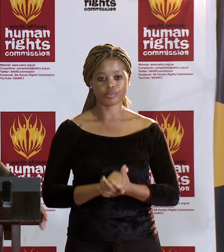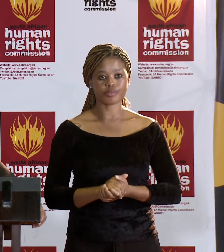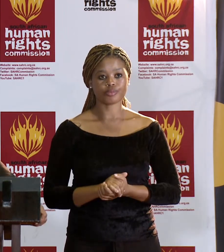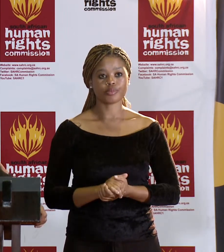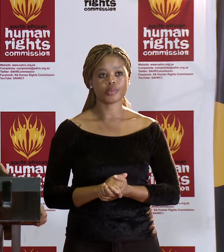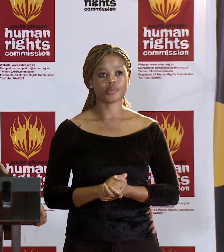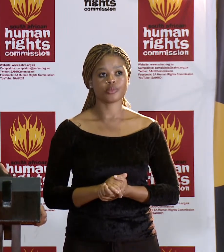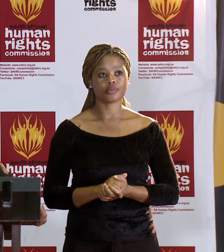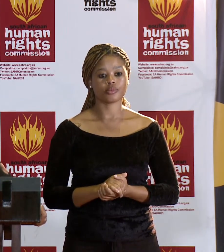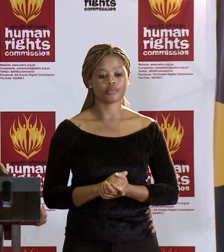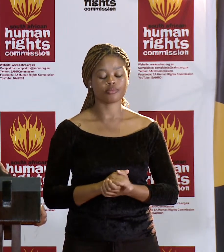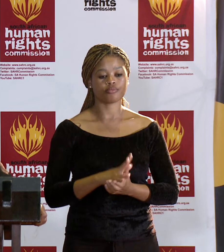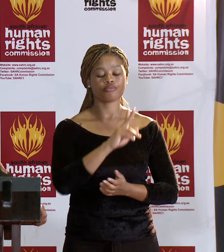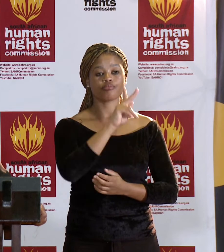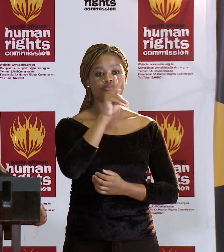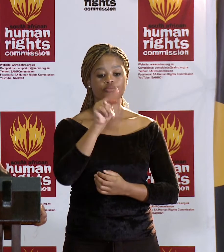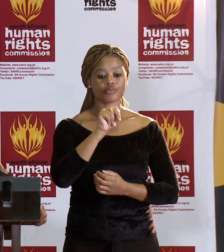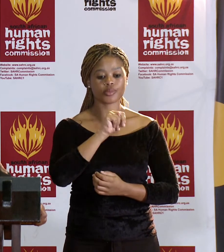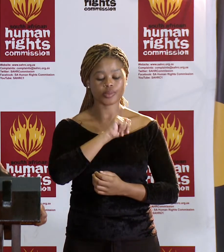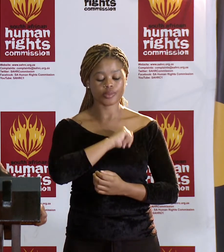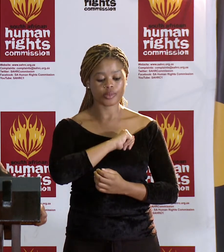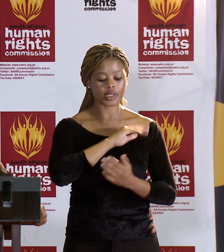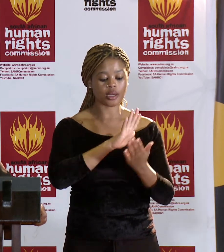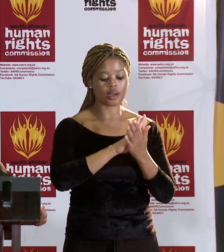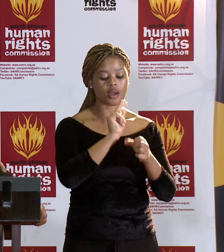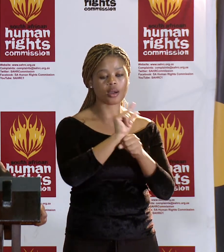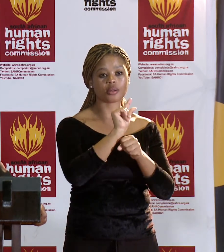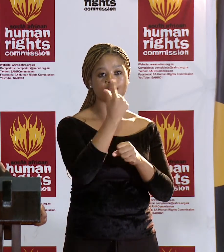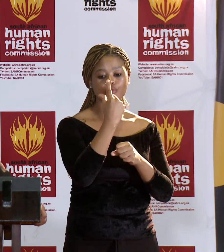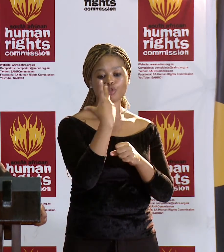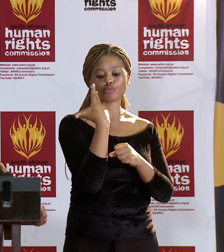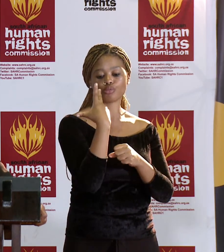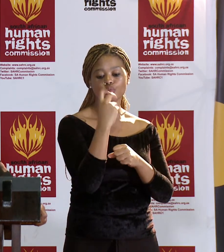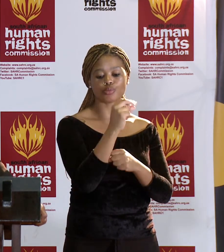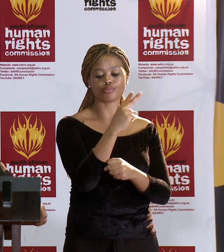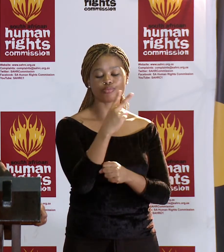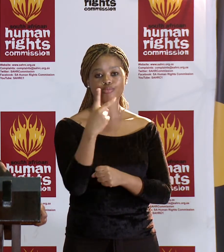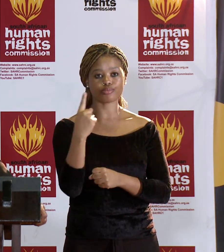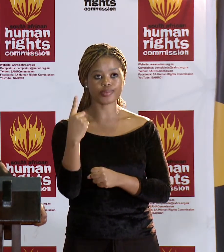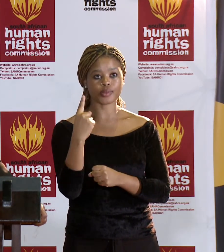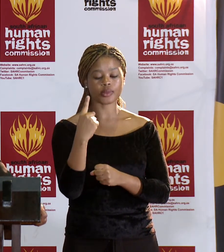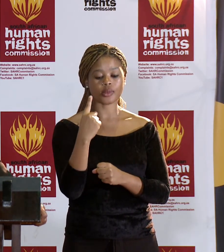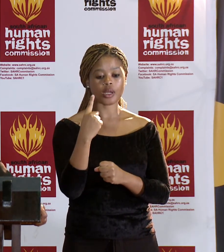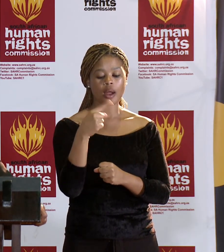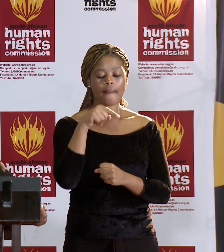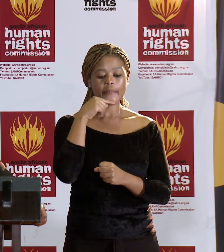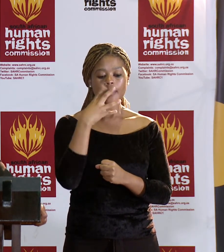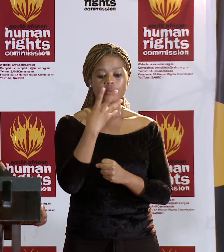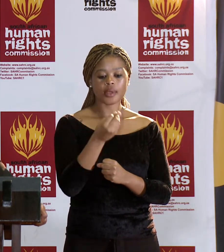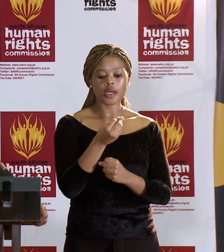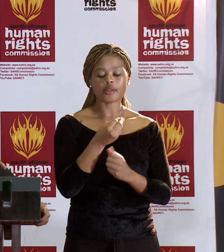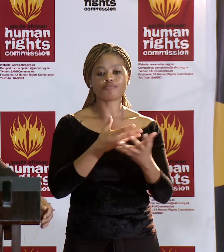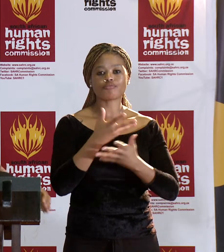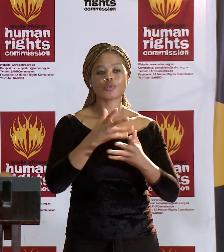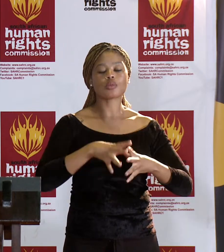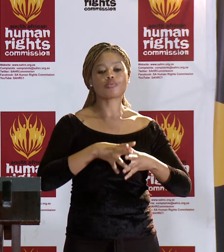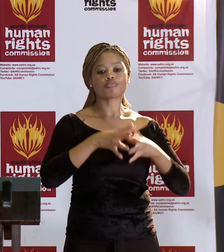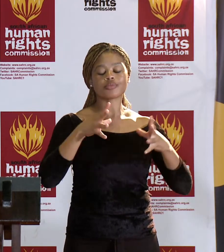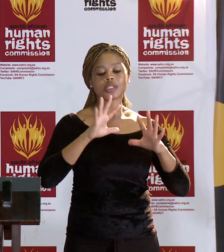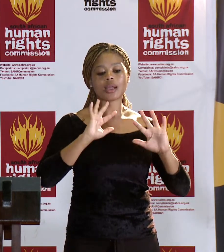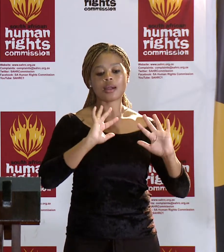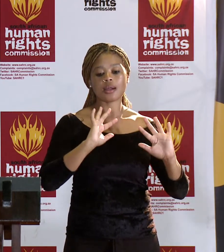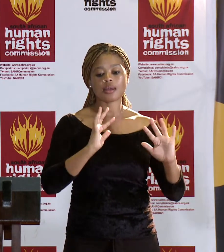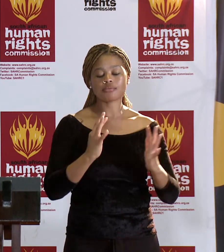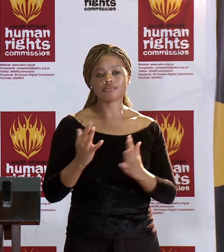the unrest in KwaZulu-Natal and parts of Gauteng in 2021, the Commission has been consulting widely on how we